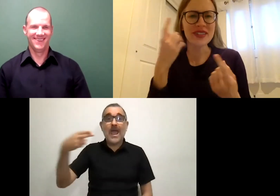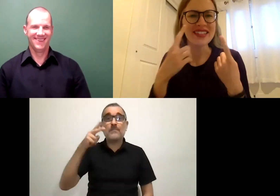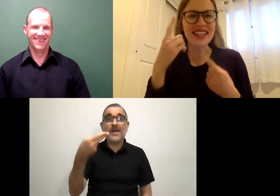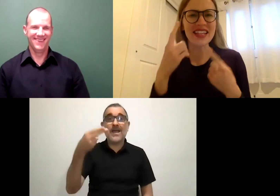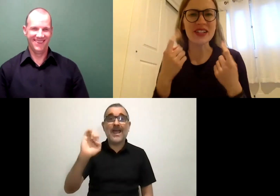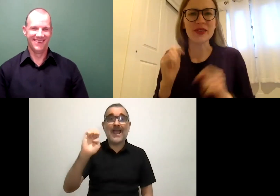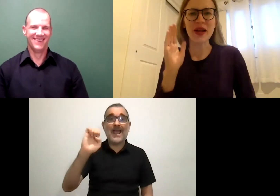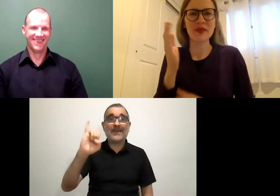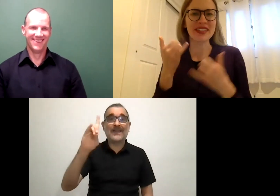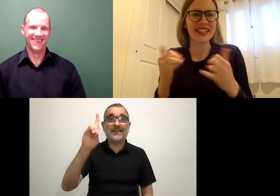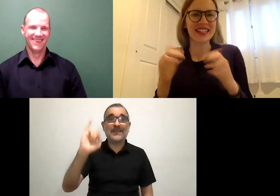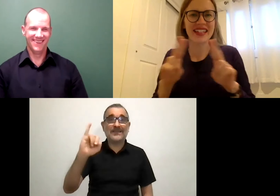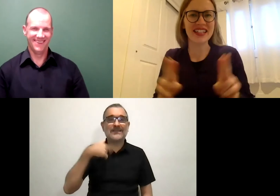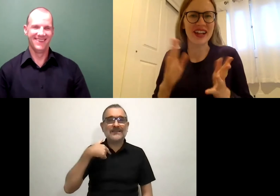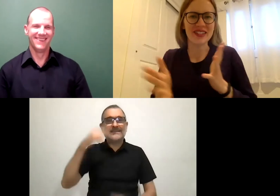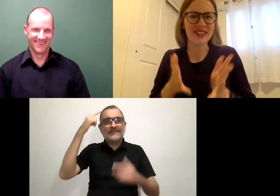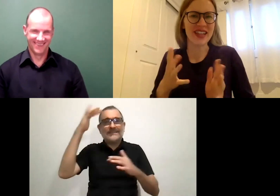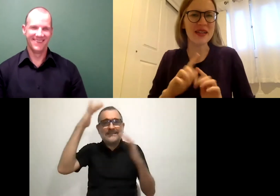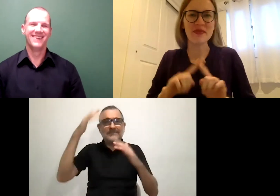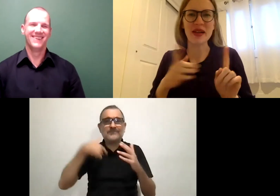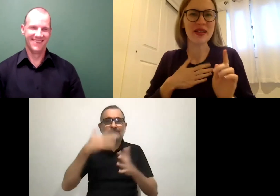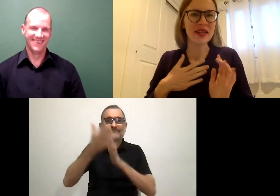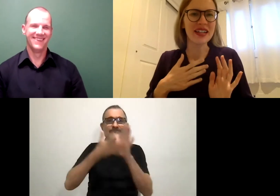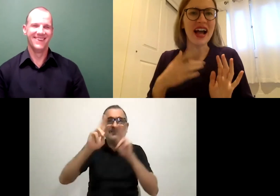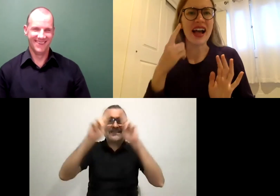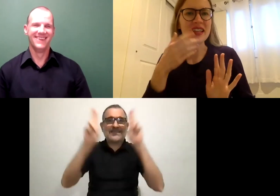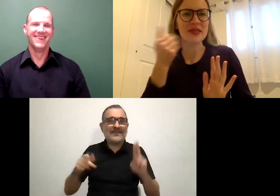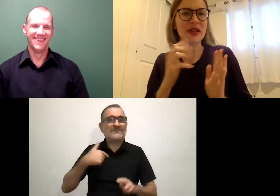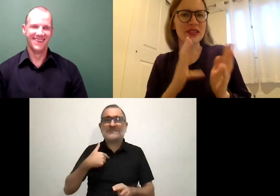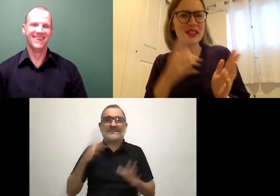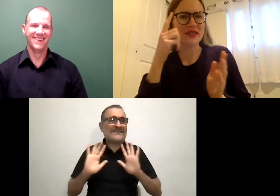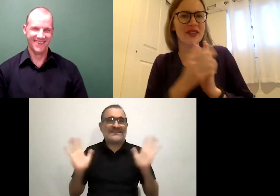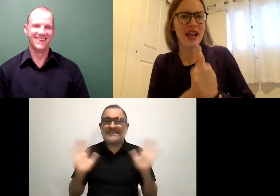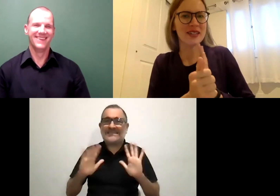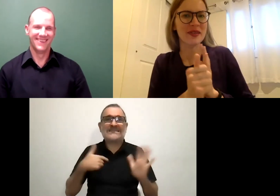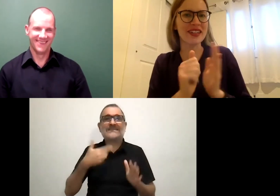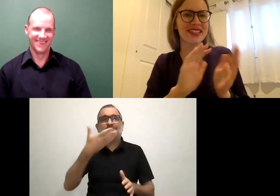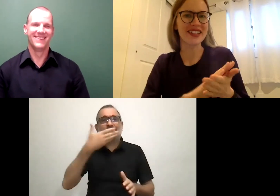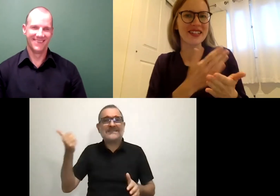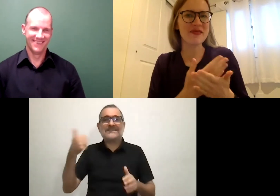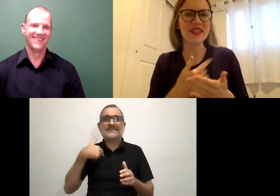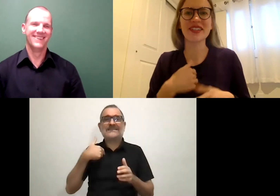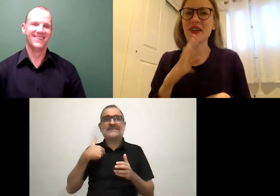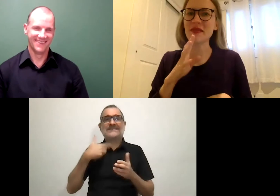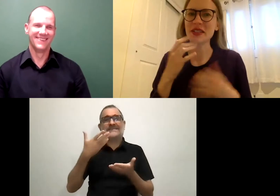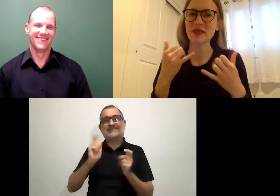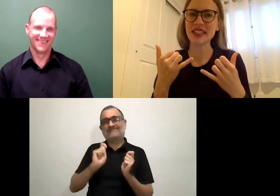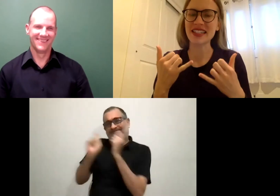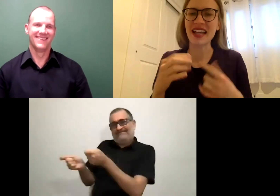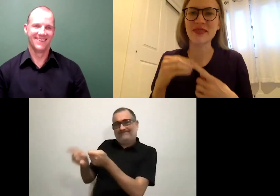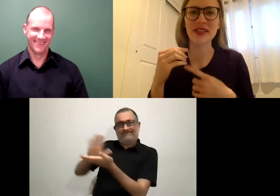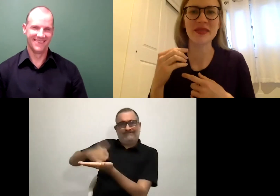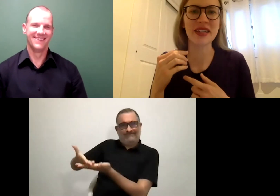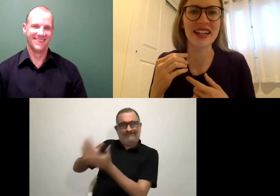I was thinking to try to present today an international sign, but I think it's better to leave it for the experts, our interpreters. So I'm going to speak